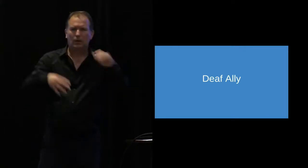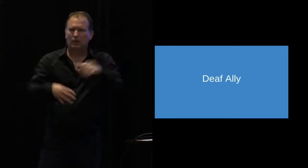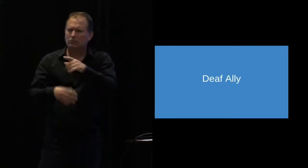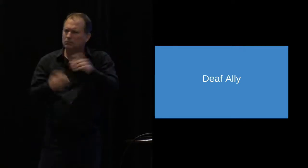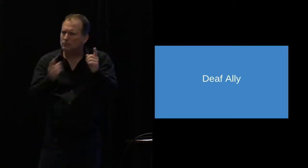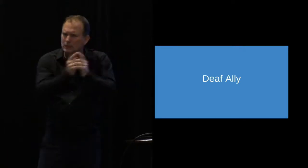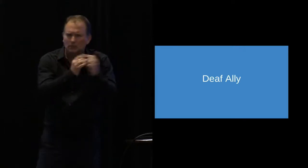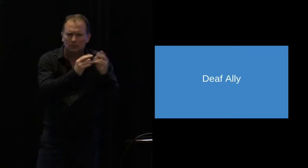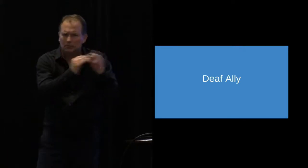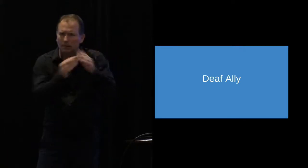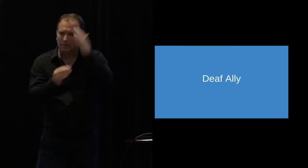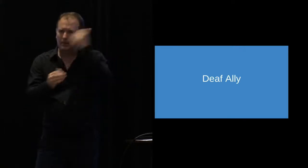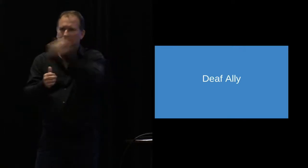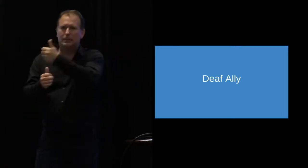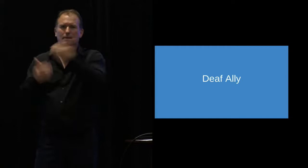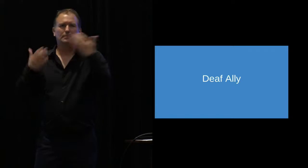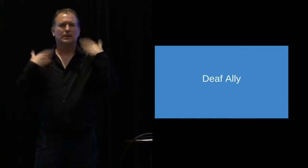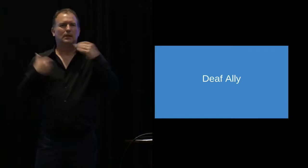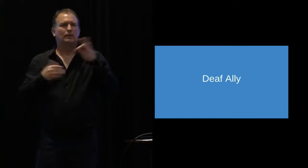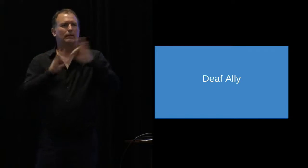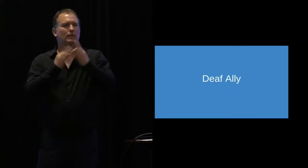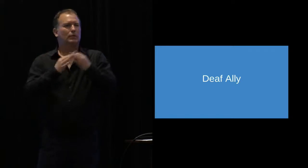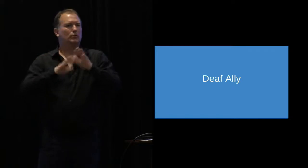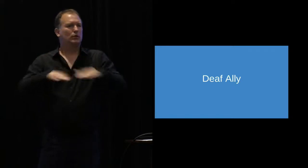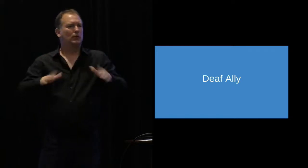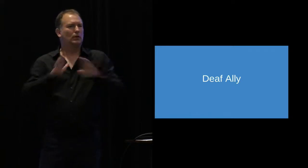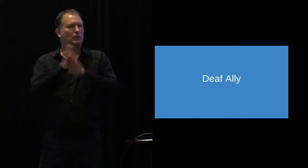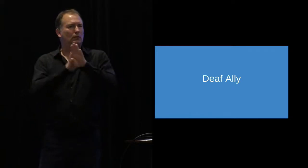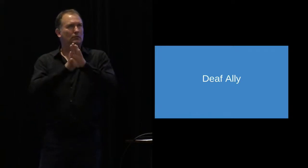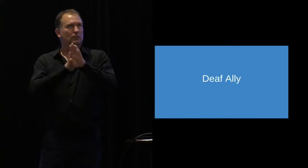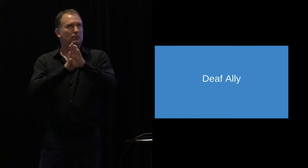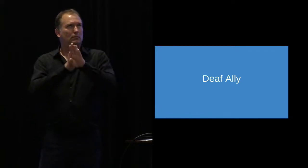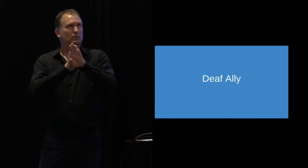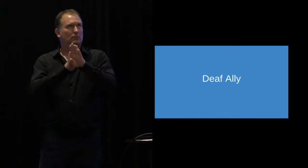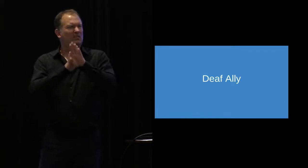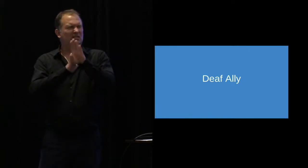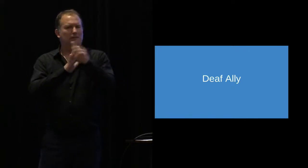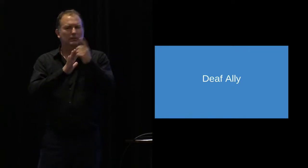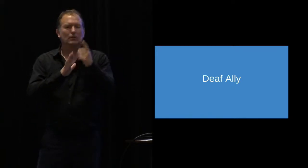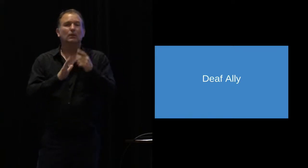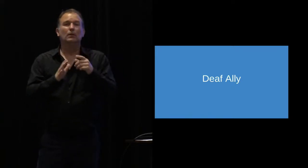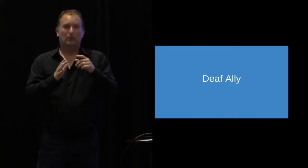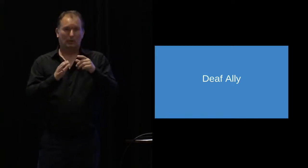thought about the Provincial Deaf and Hard of Hearing Services, the dorm at Victory Hill,